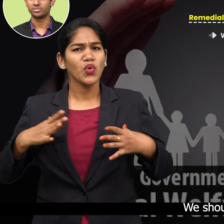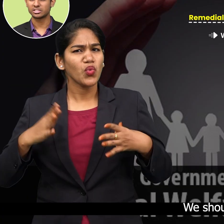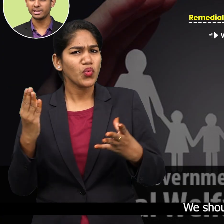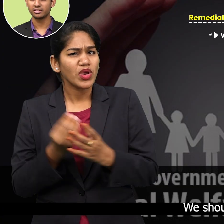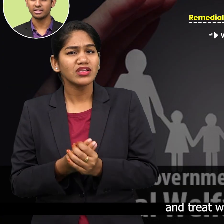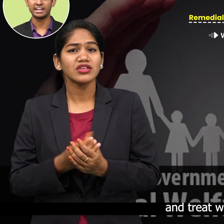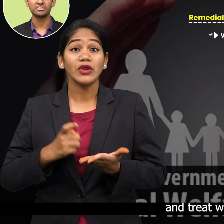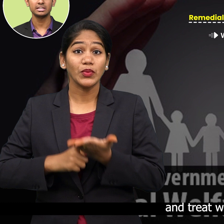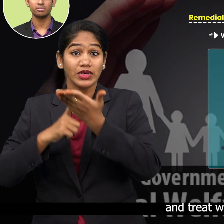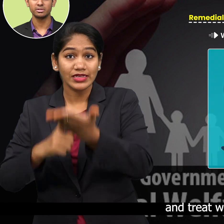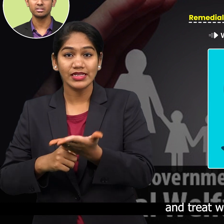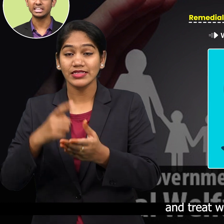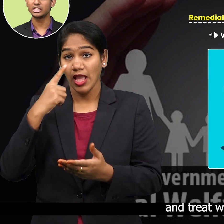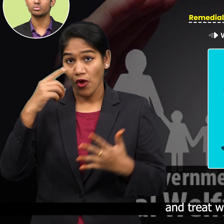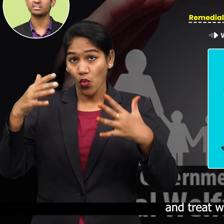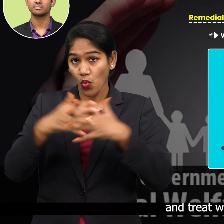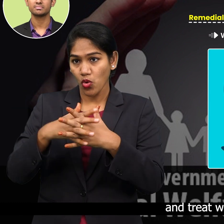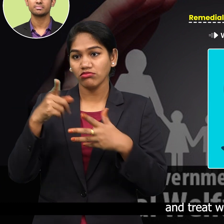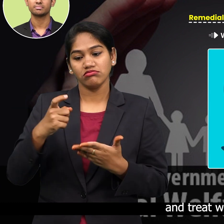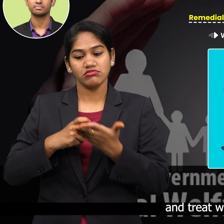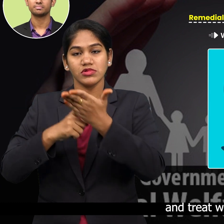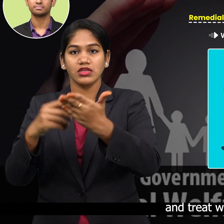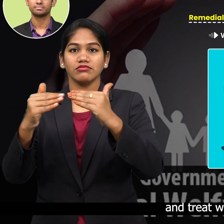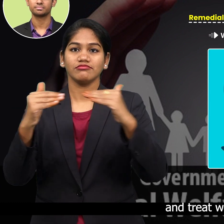We should respect and treat women equally.